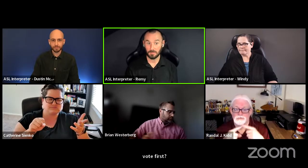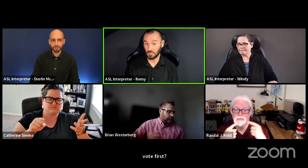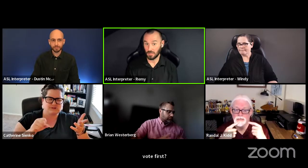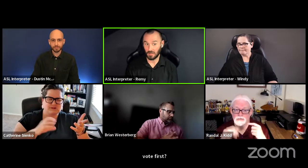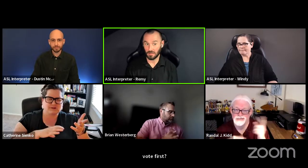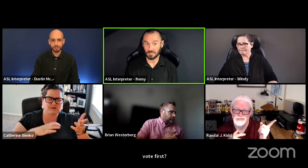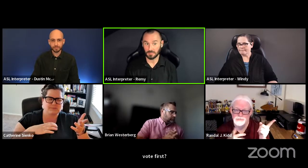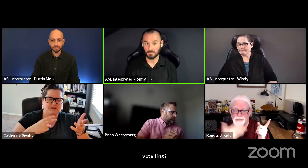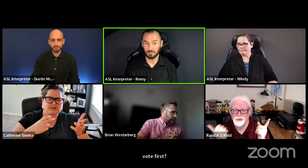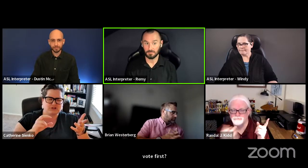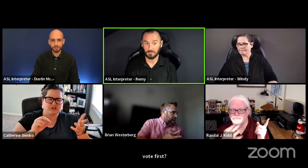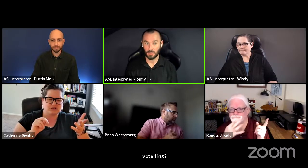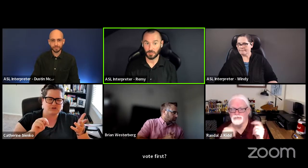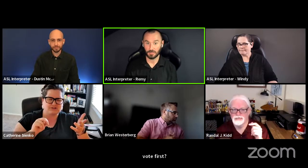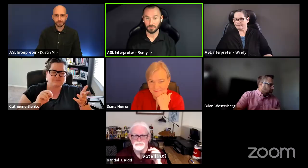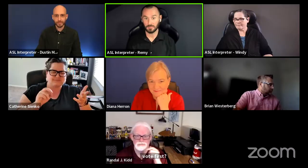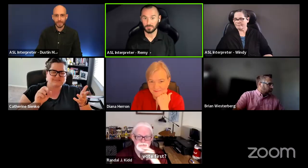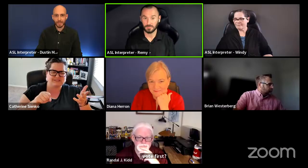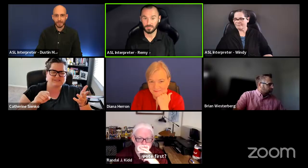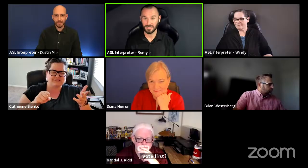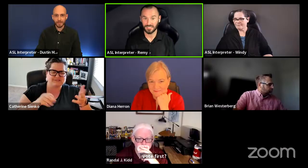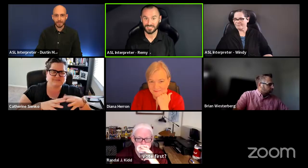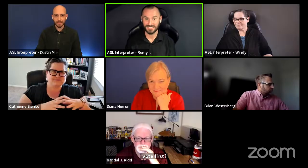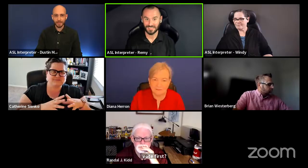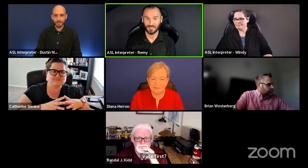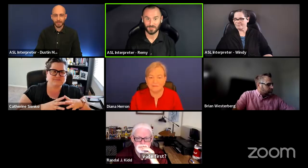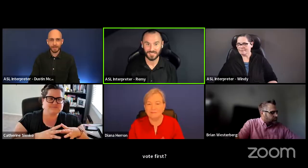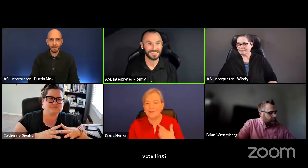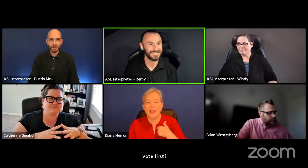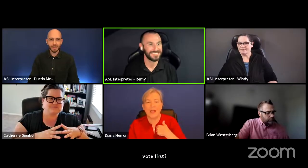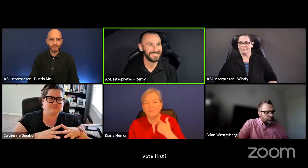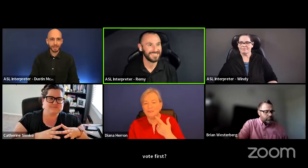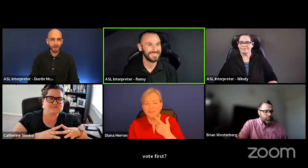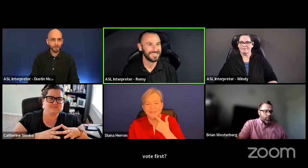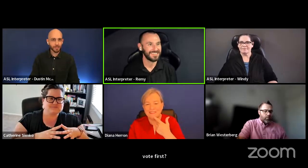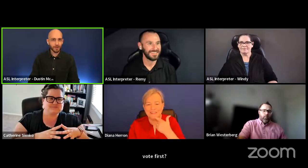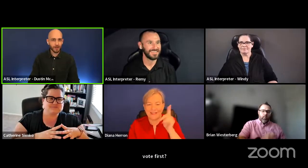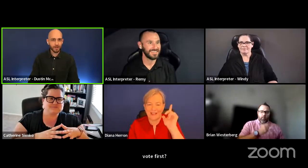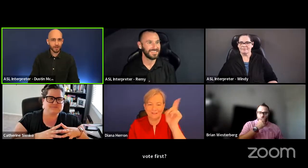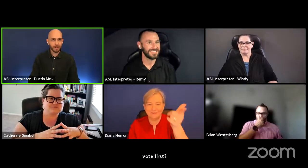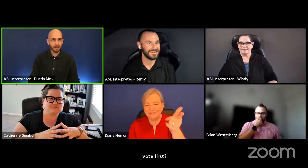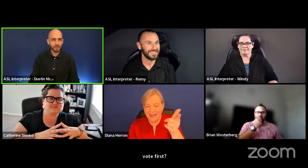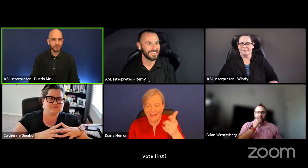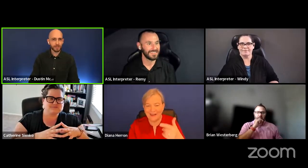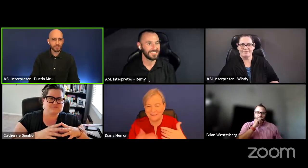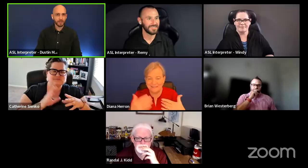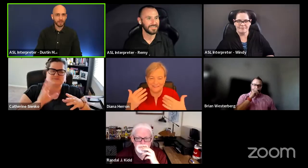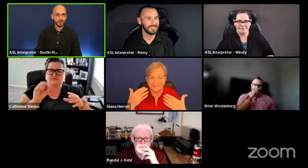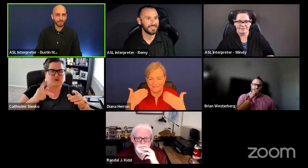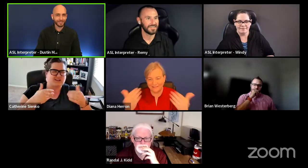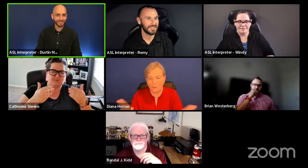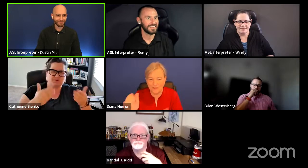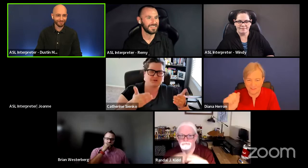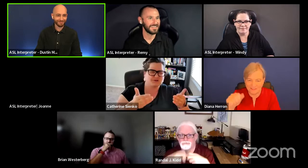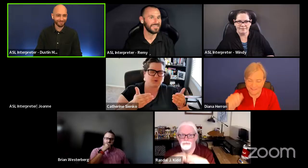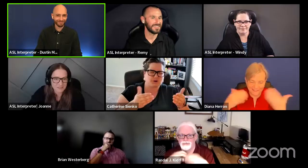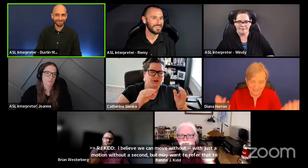maybe Commissioner Herron has a better idea of how to do this. Yeah, Commissioner Herron.